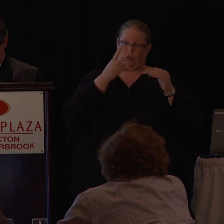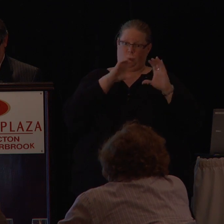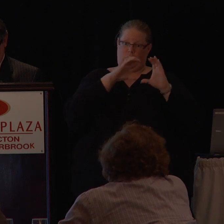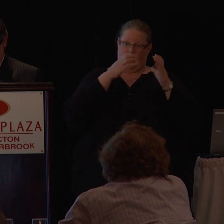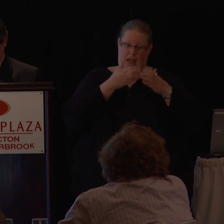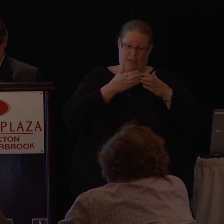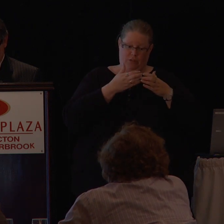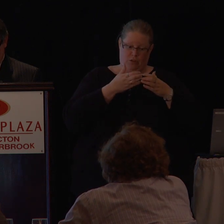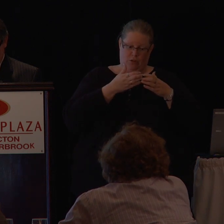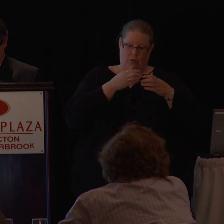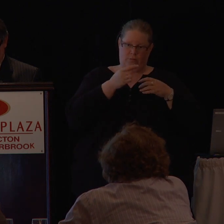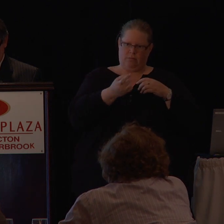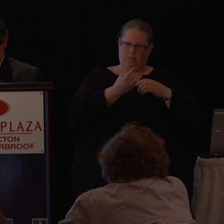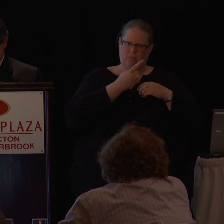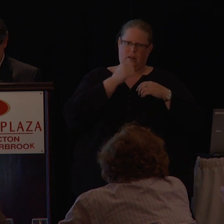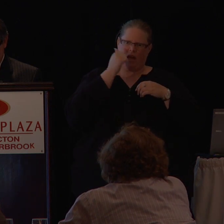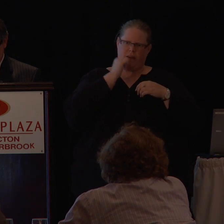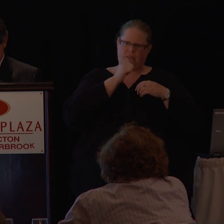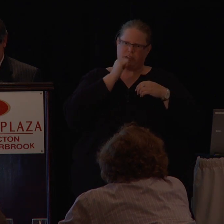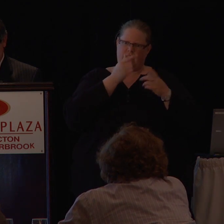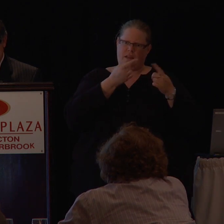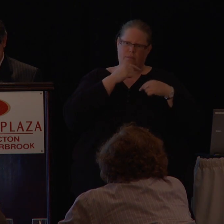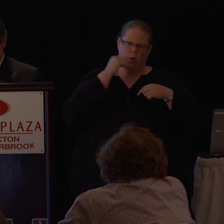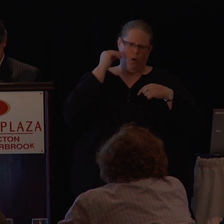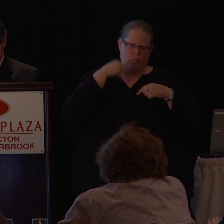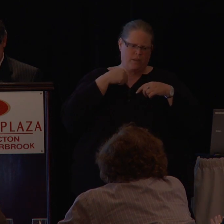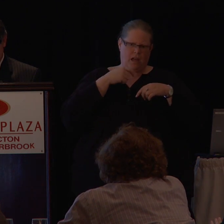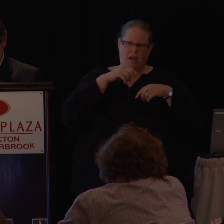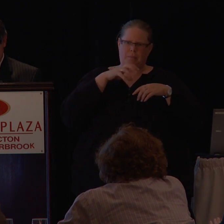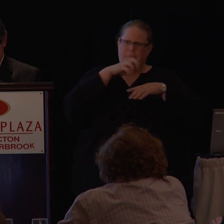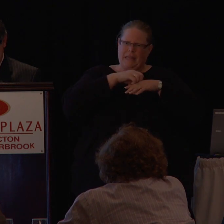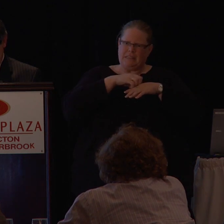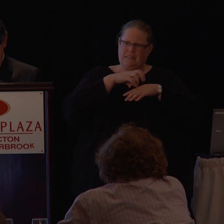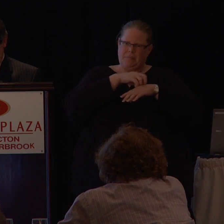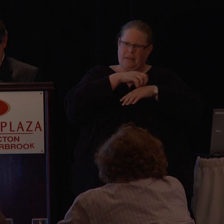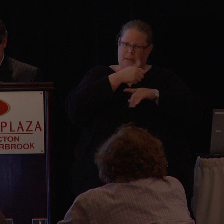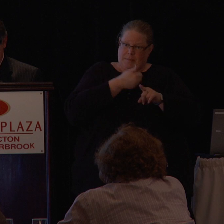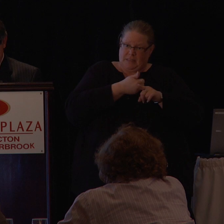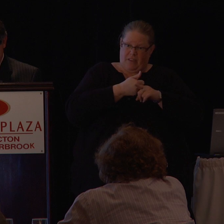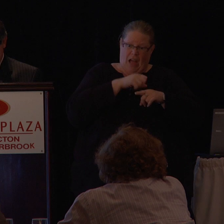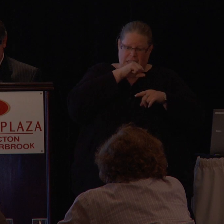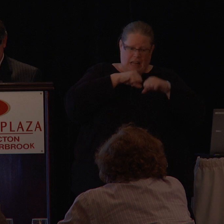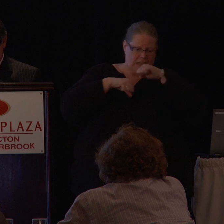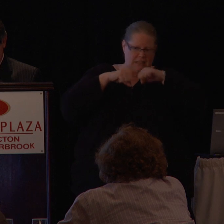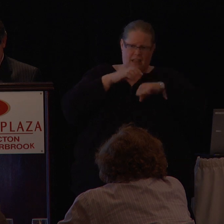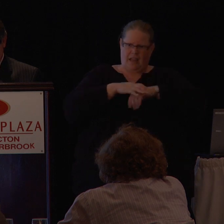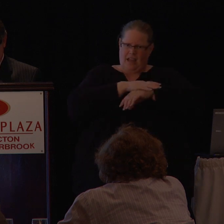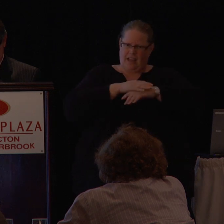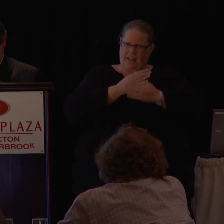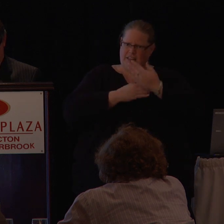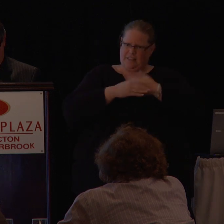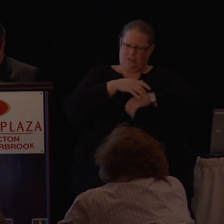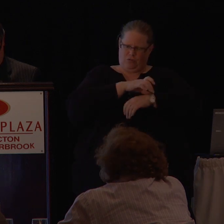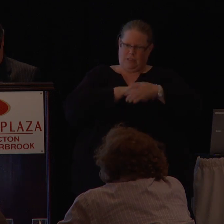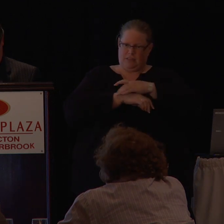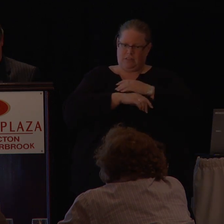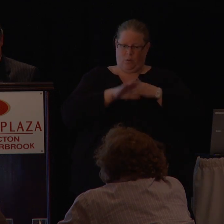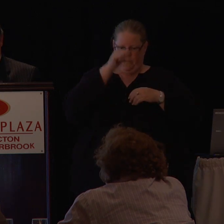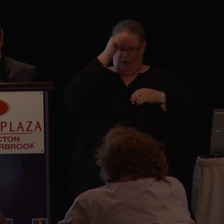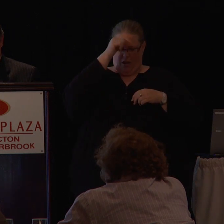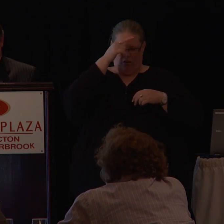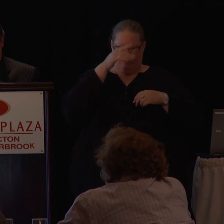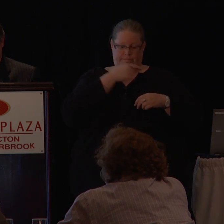with self-inflicted bite marks on his hands and wrists. A labor lawyer, autism